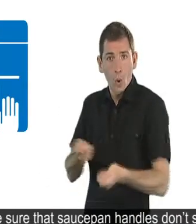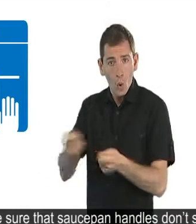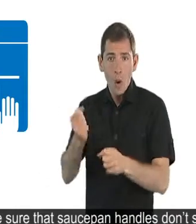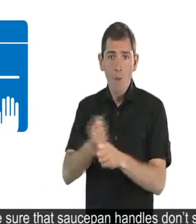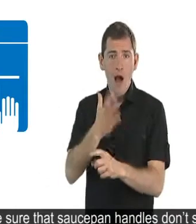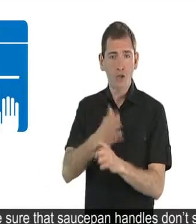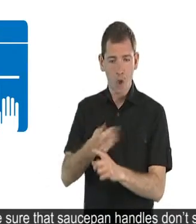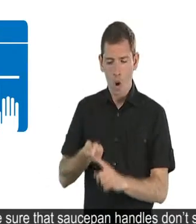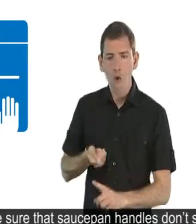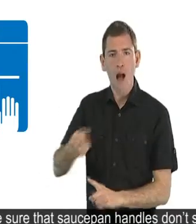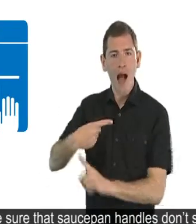out.